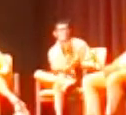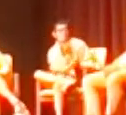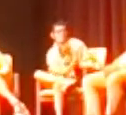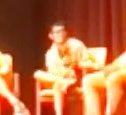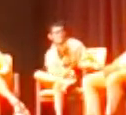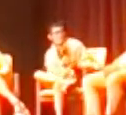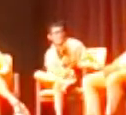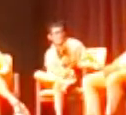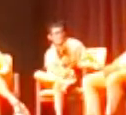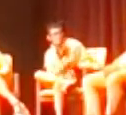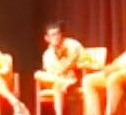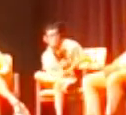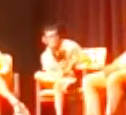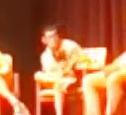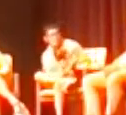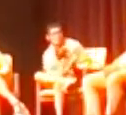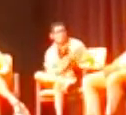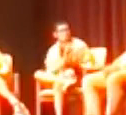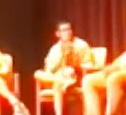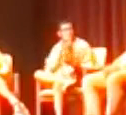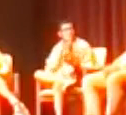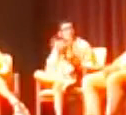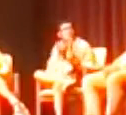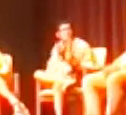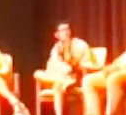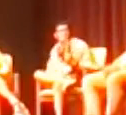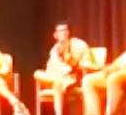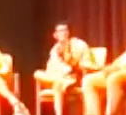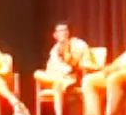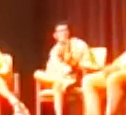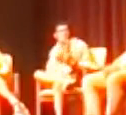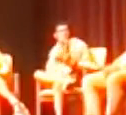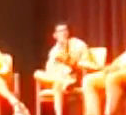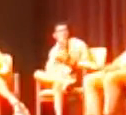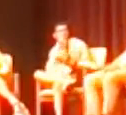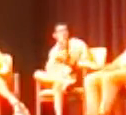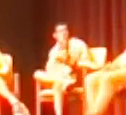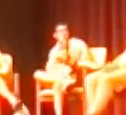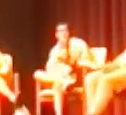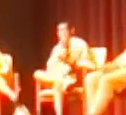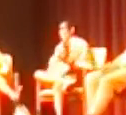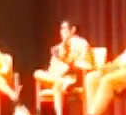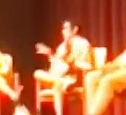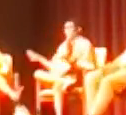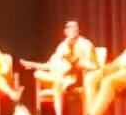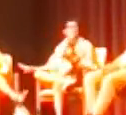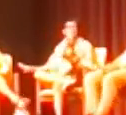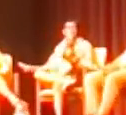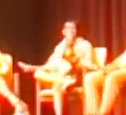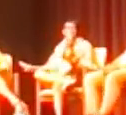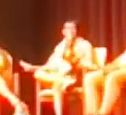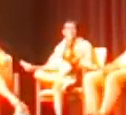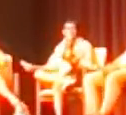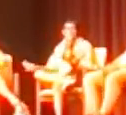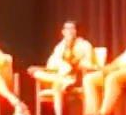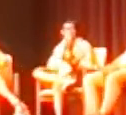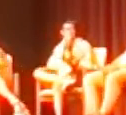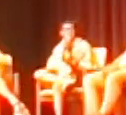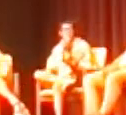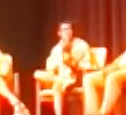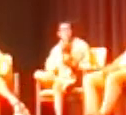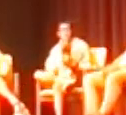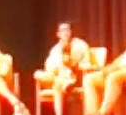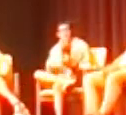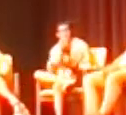Sirilani and maybe maybe Leslie who envisioned that that particular form. And no, I'm hearing more about